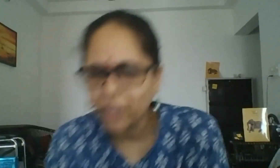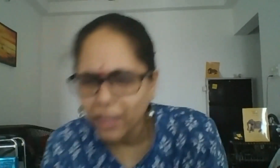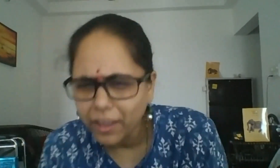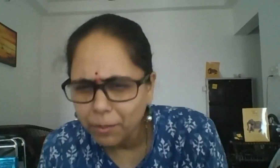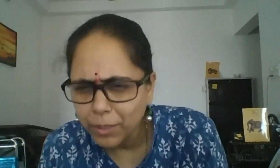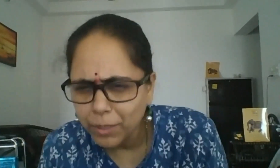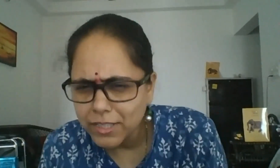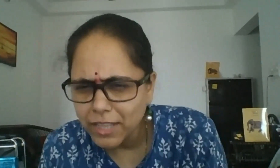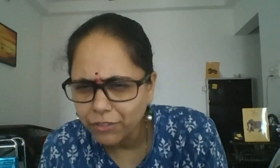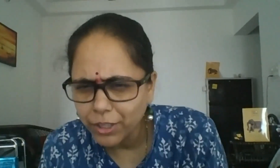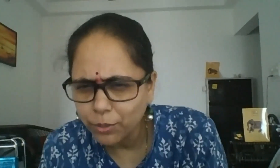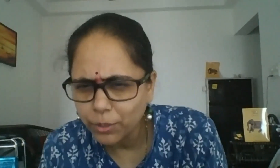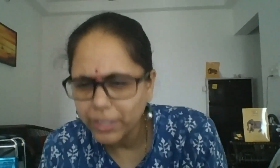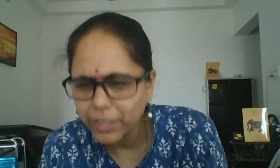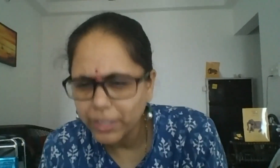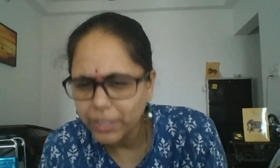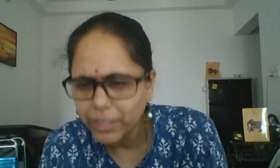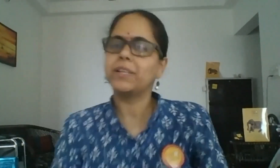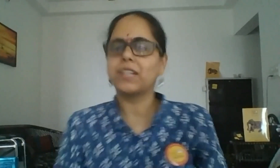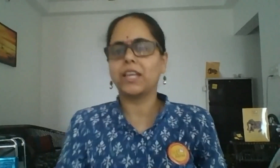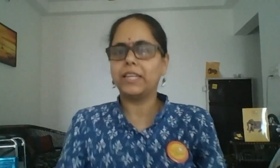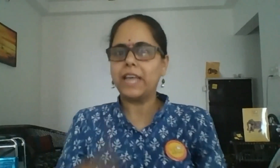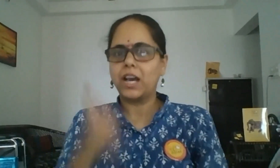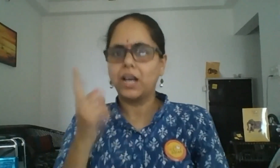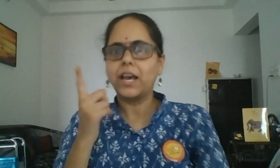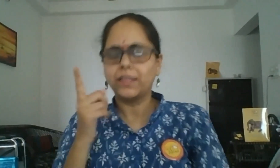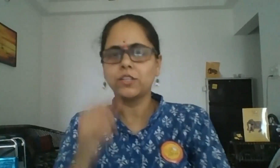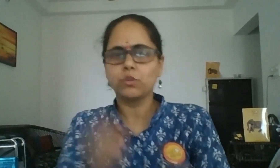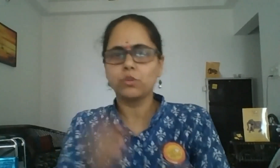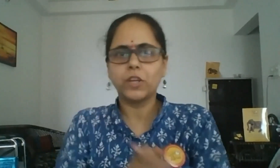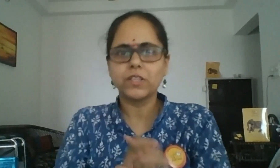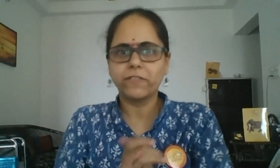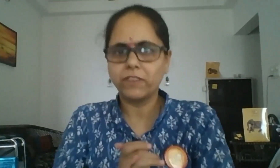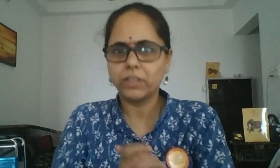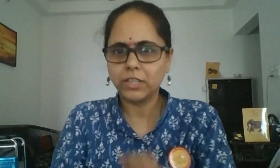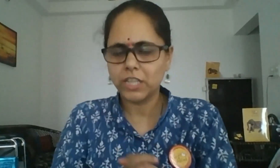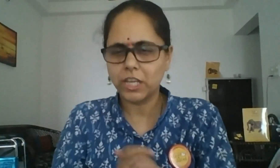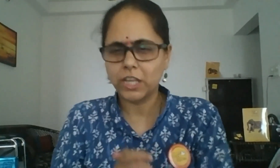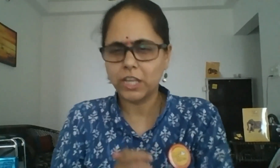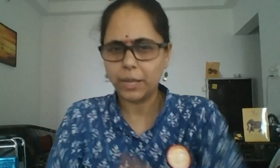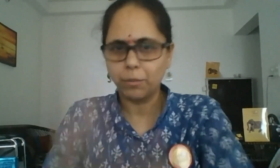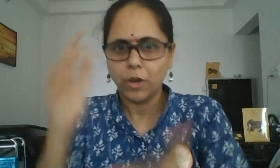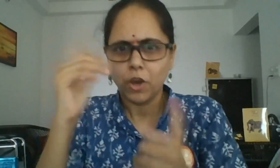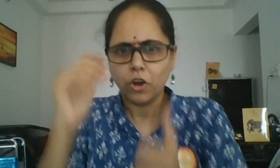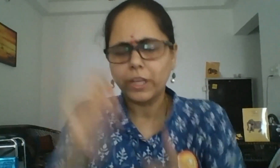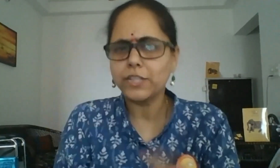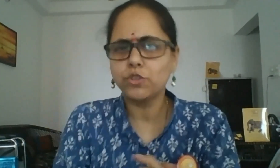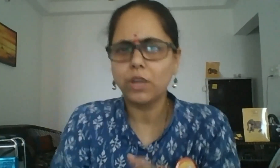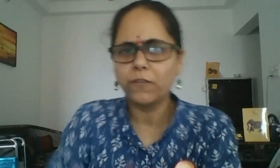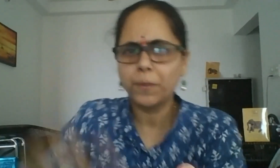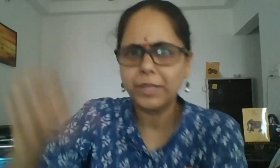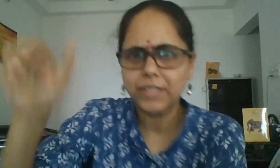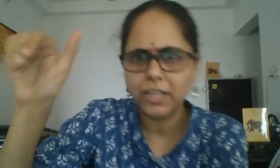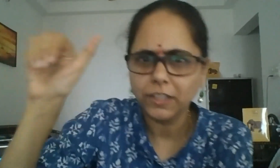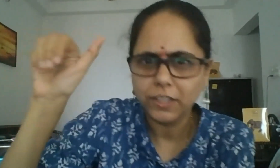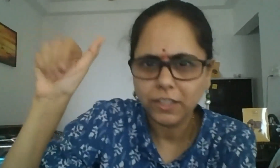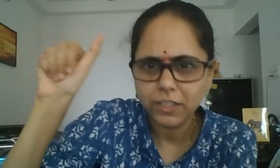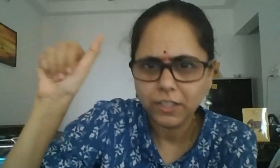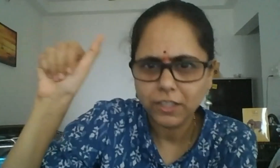Okay, please, can we do ASL alphabets again? Yeah, I think so because everyone is taking time. Okay, let's do alphabets again. So this